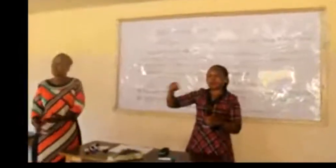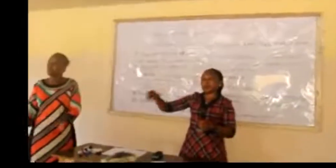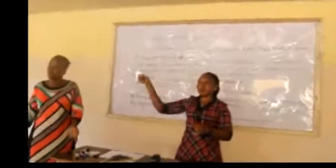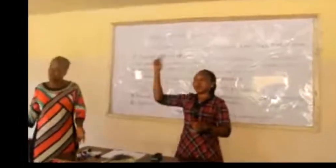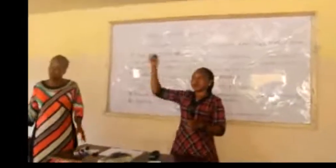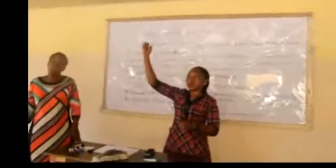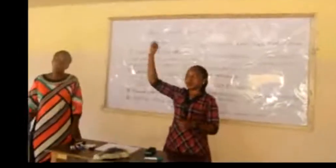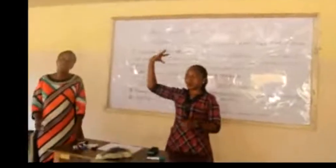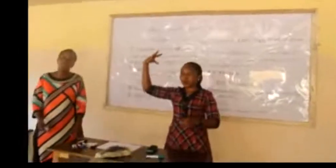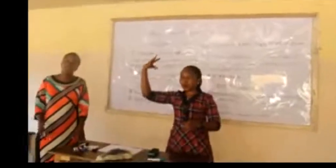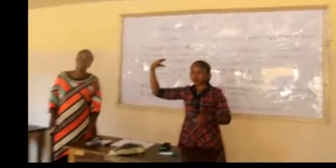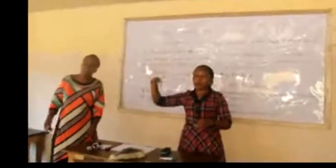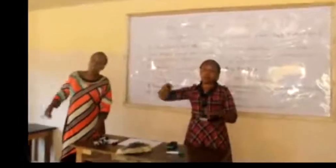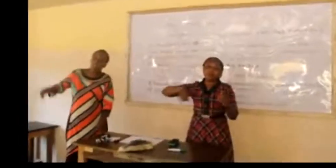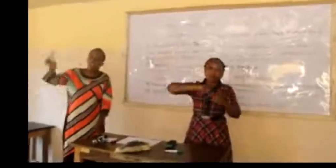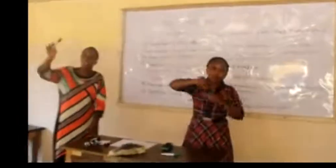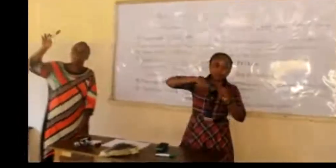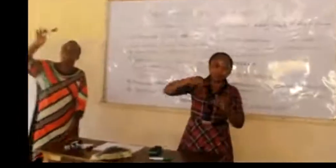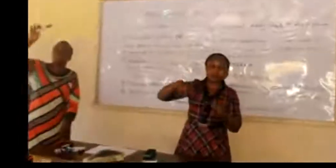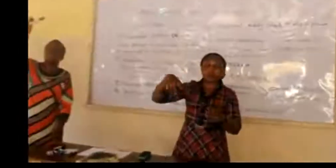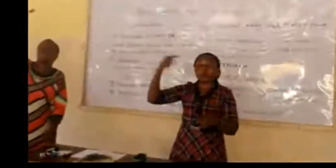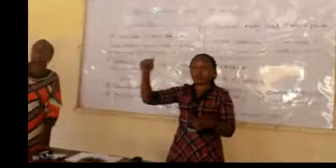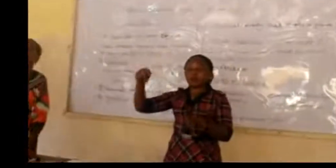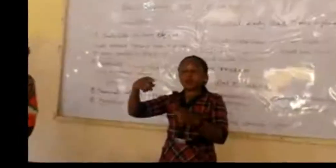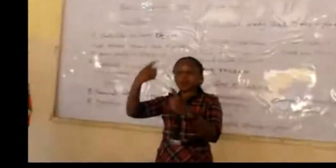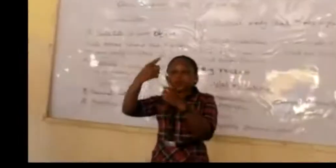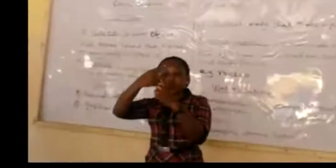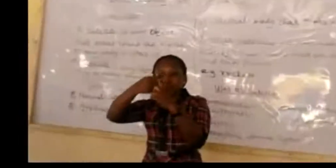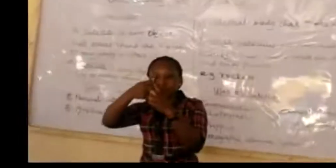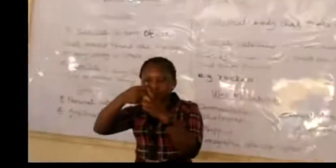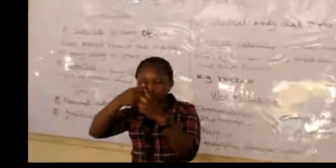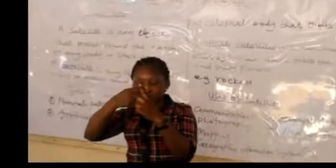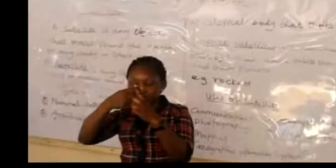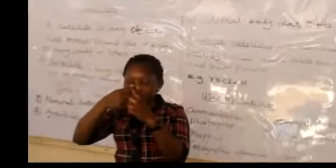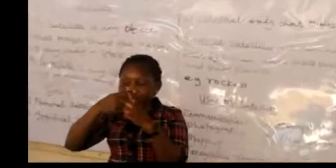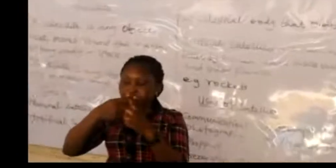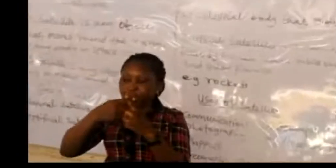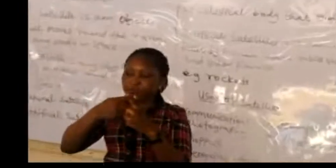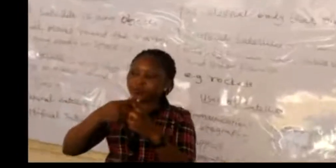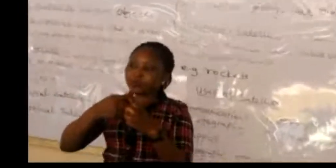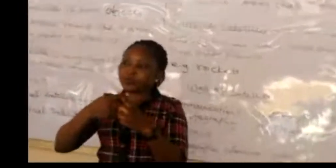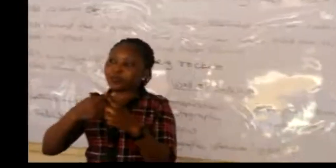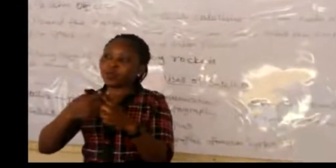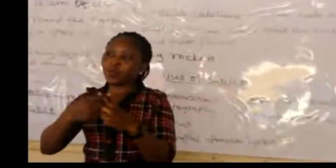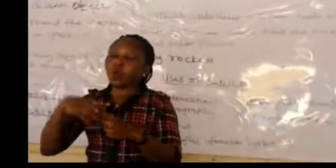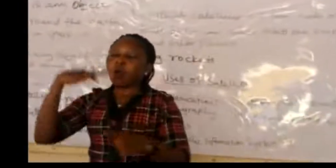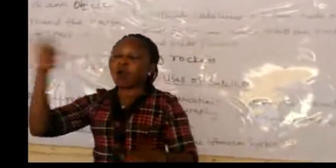moderate temperature, you may see Cairo, 36 degrees centigrade, Egypt,